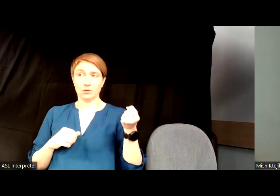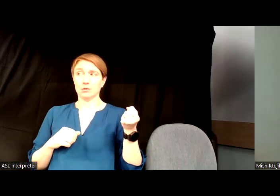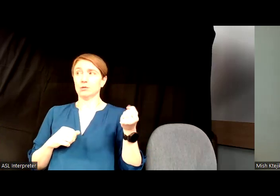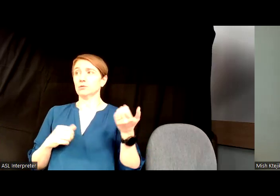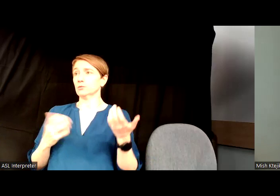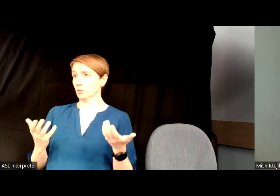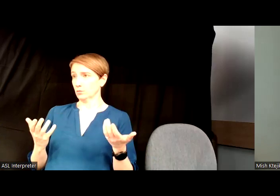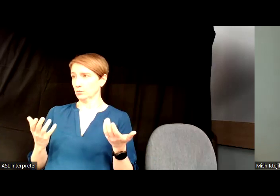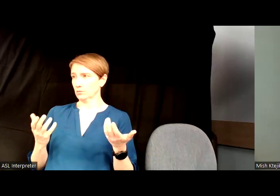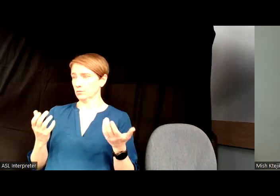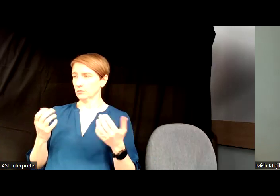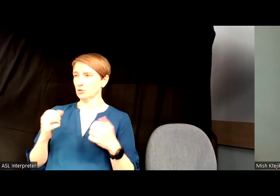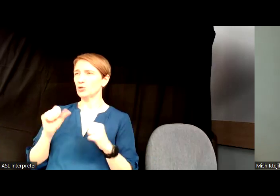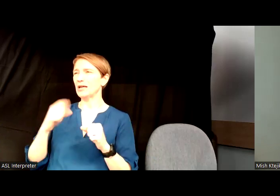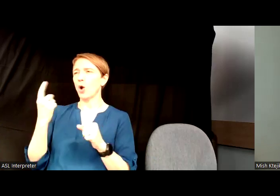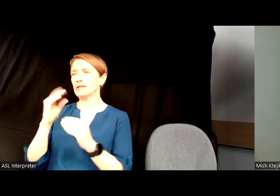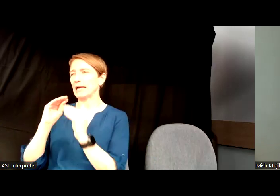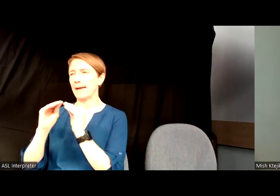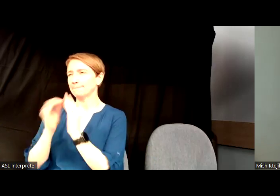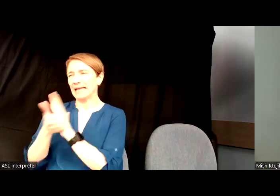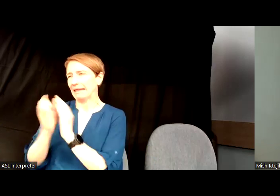rule, which you can always amend.